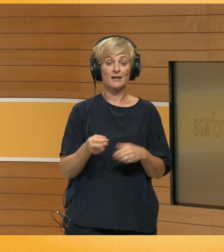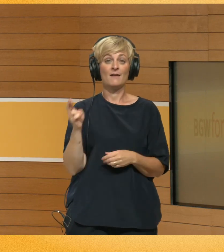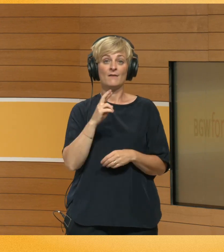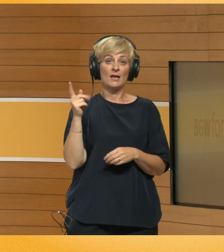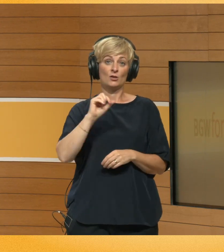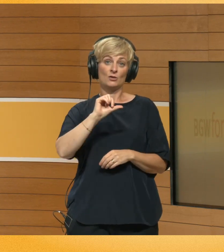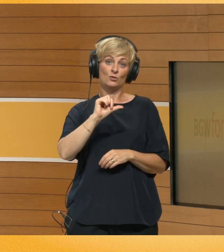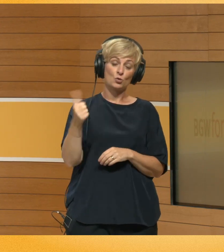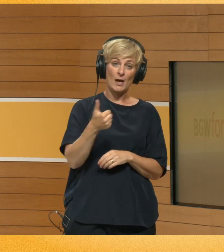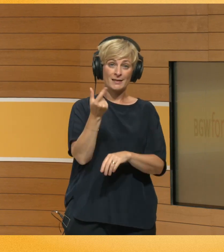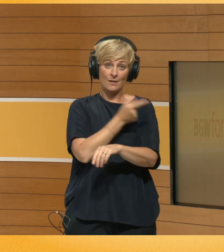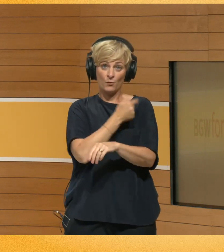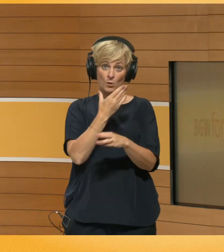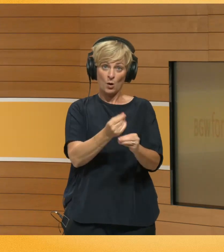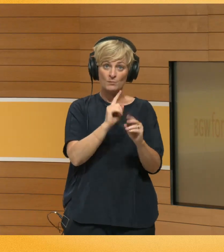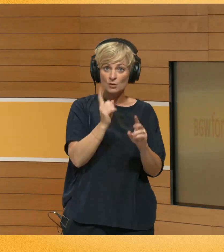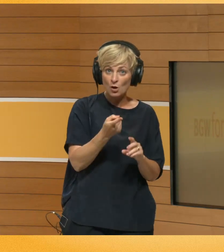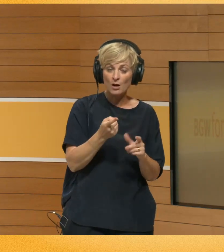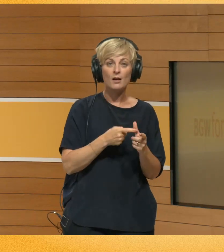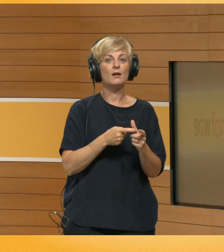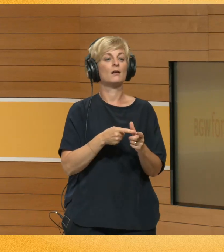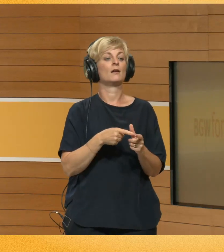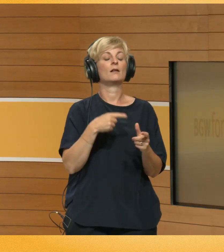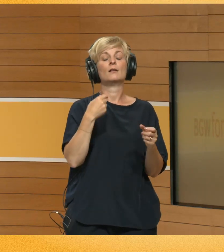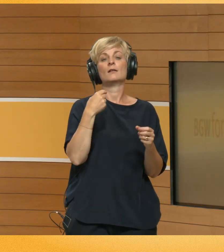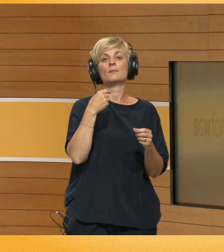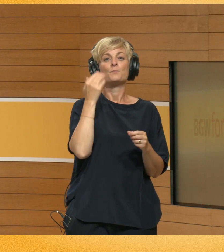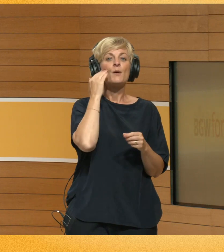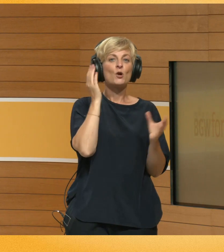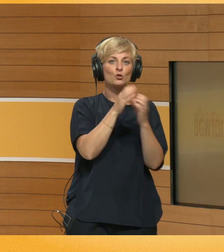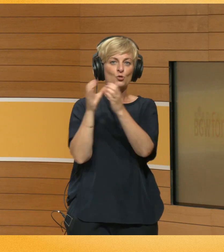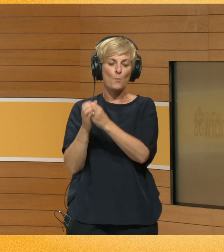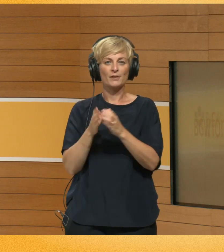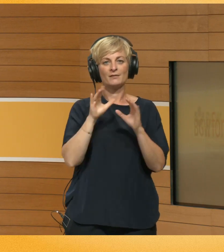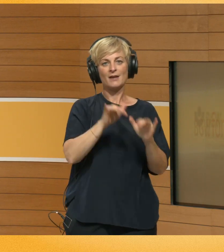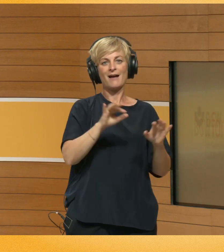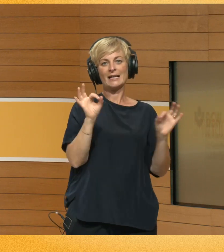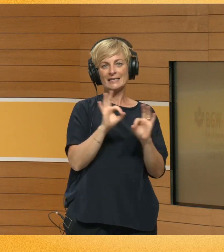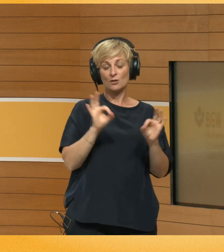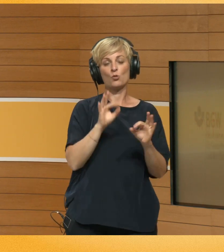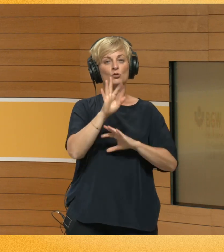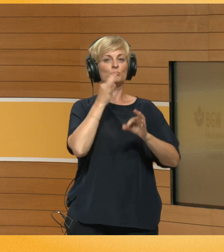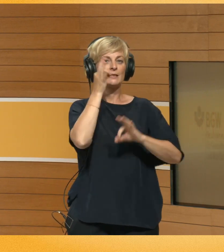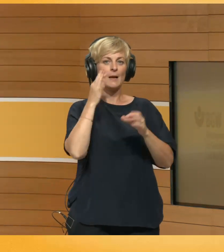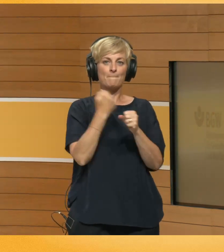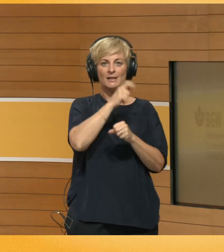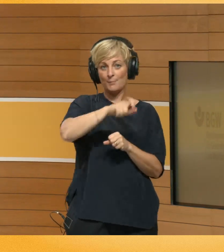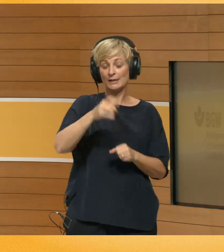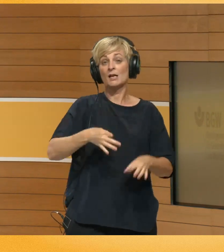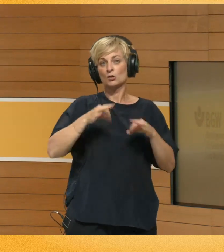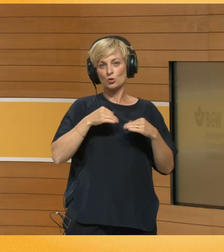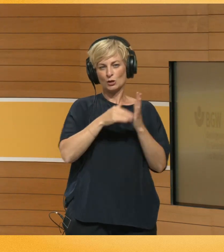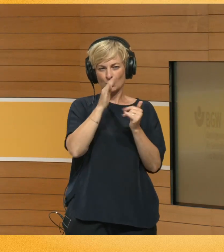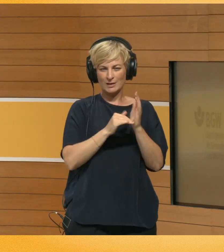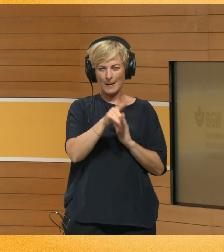they were supposed to be at the fight, at the front of the fight, and therefore were the most at risk or